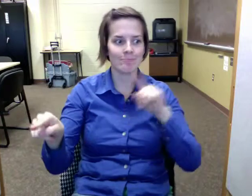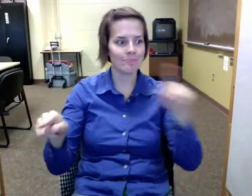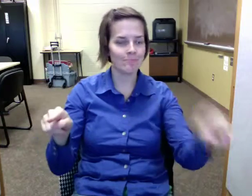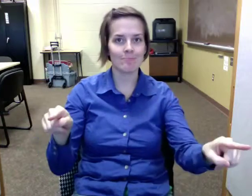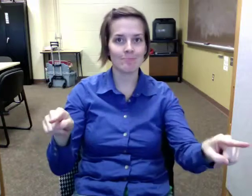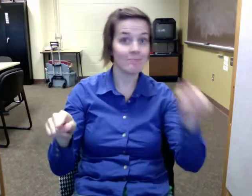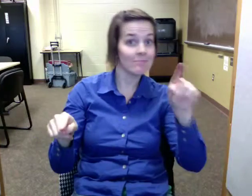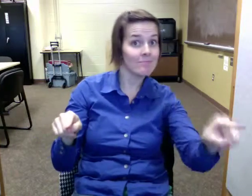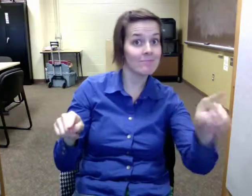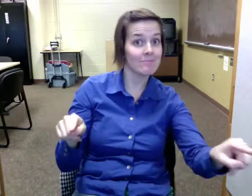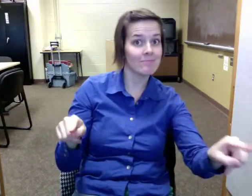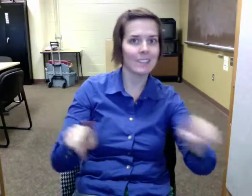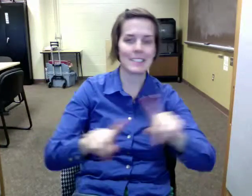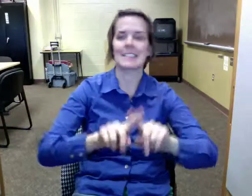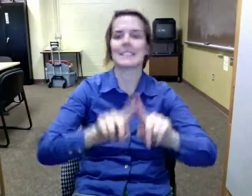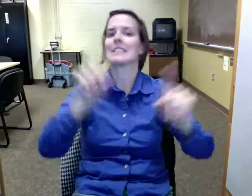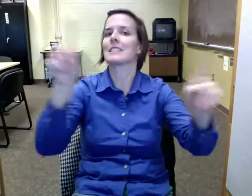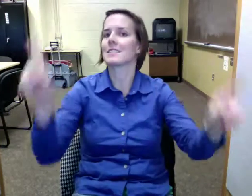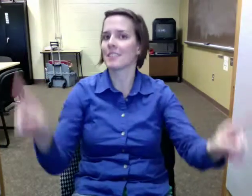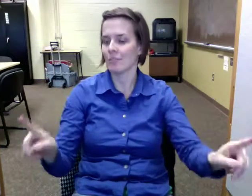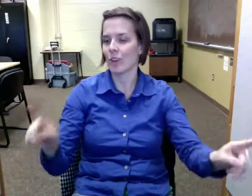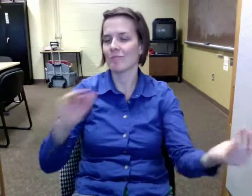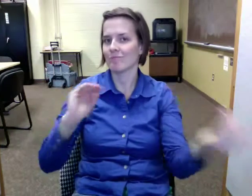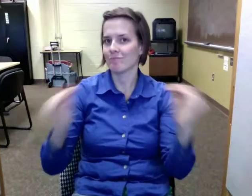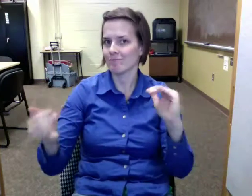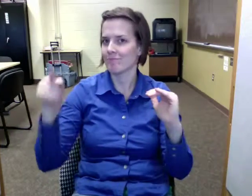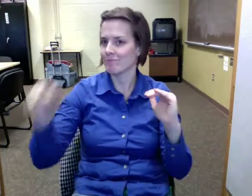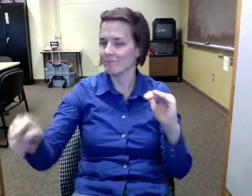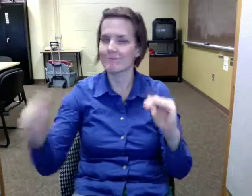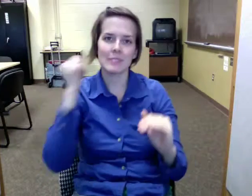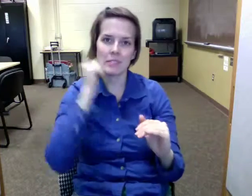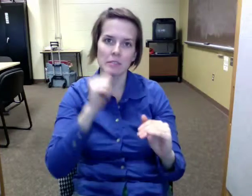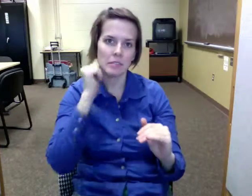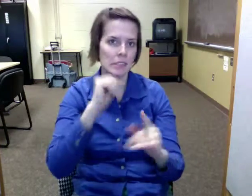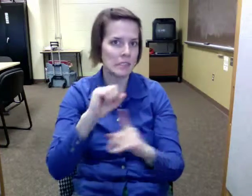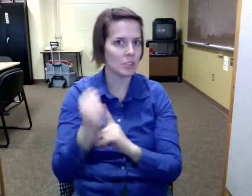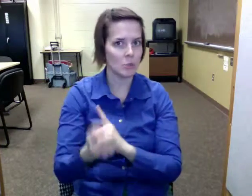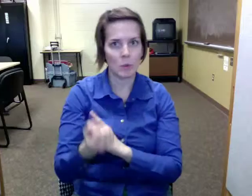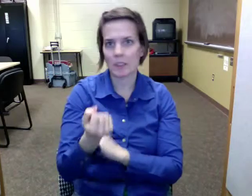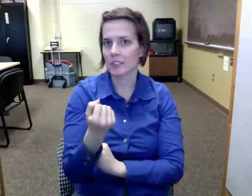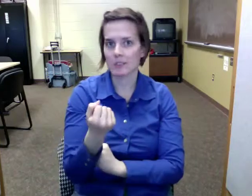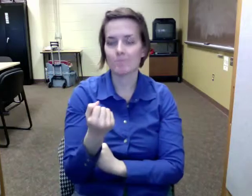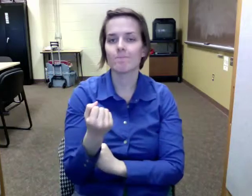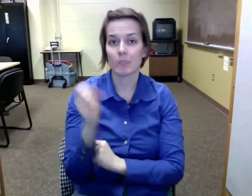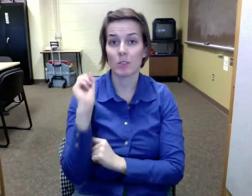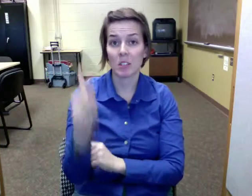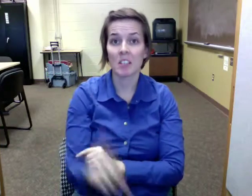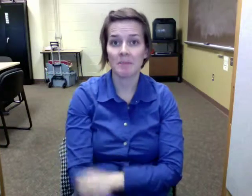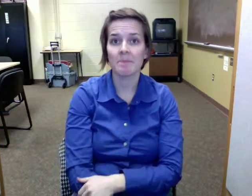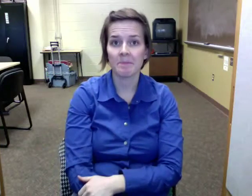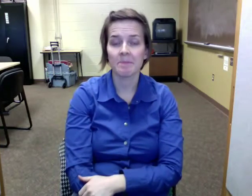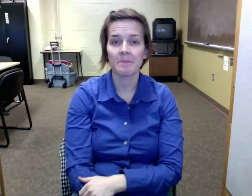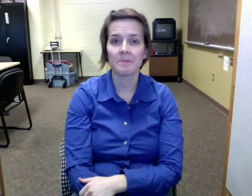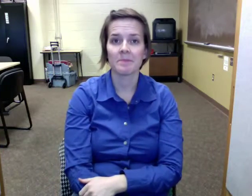quite different from listening in an everyday situation for everyday purposes. Okay? I'll stop